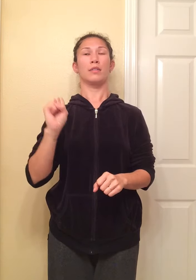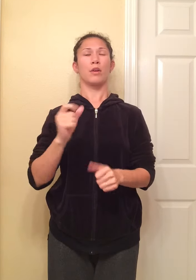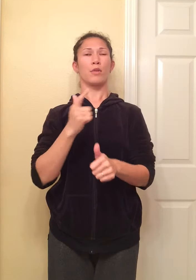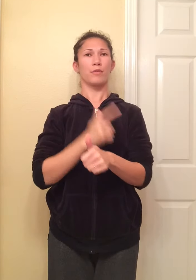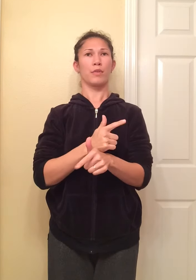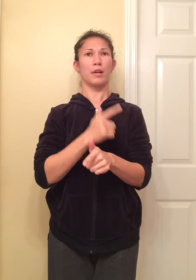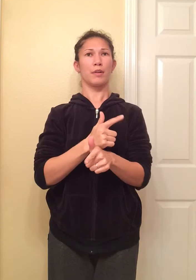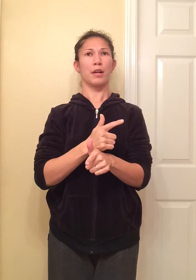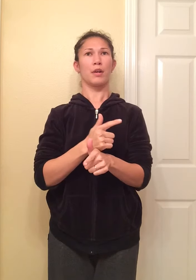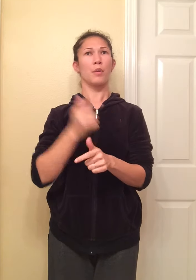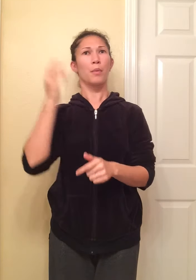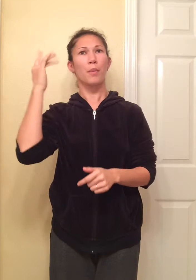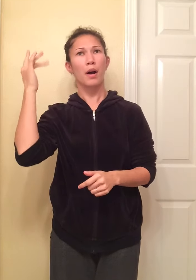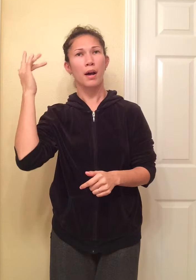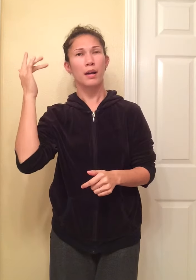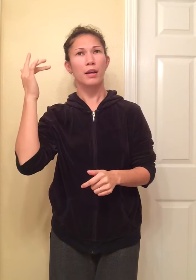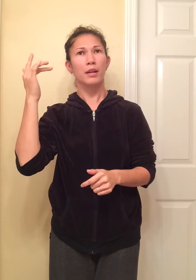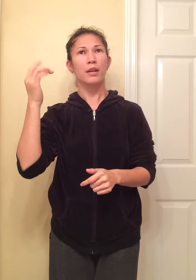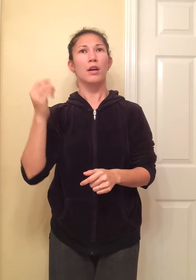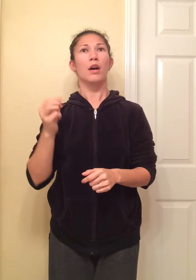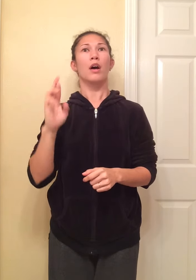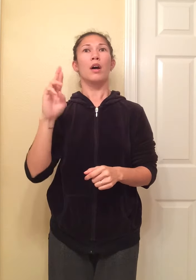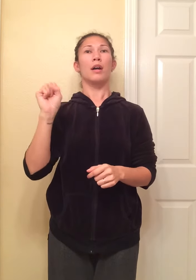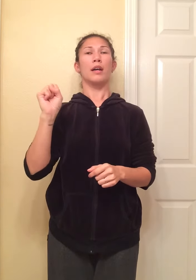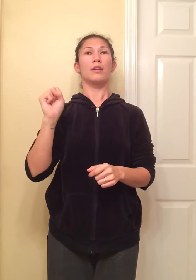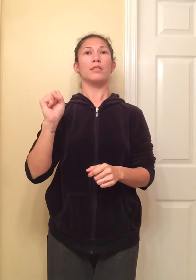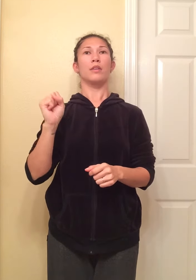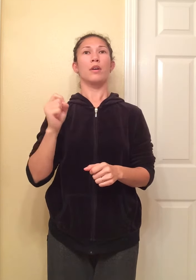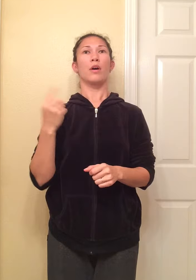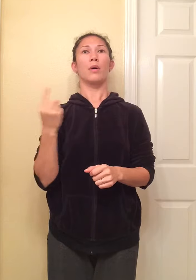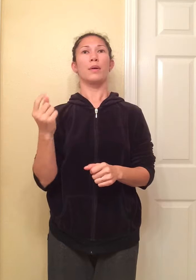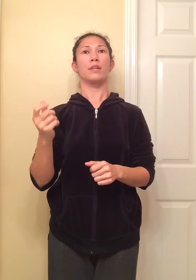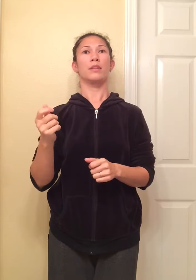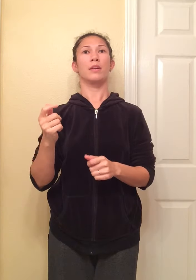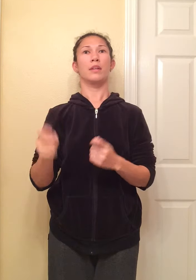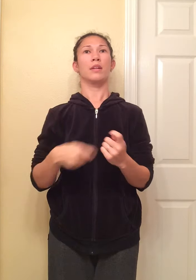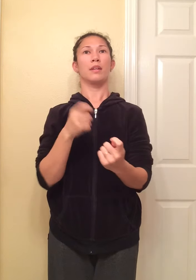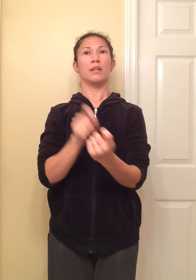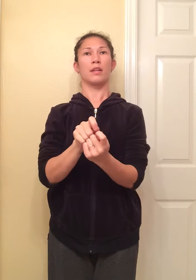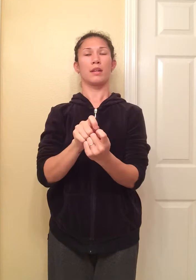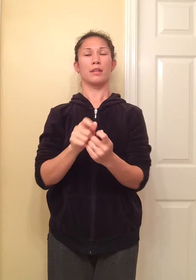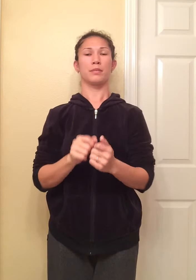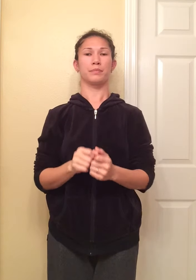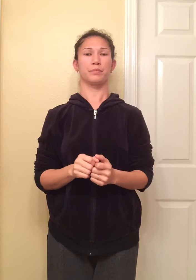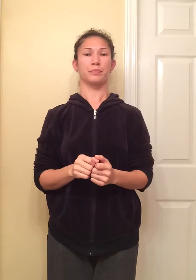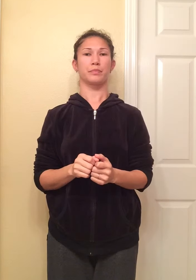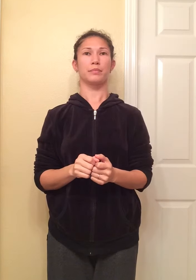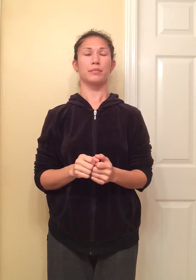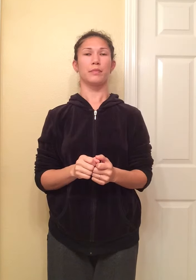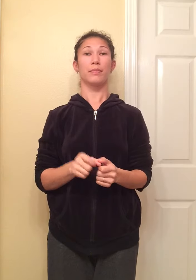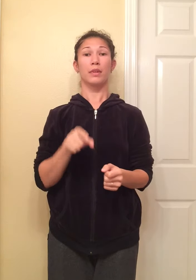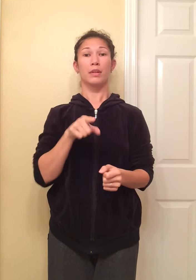Richter was immediately recognized as an important contributor to the field of earthquake science.